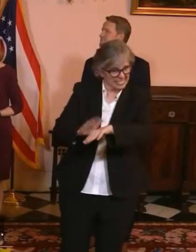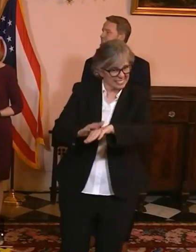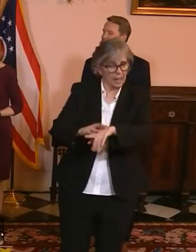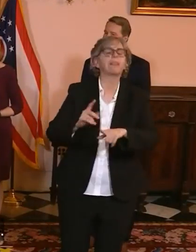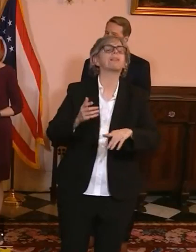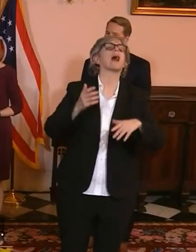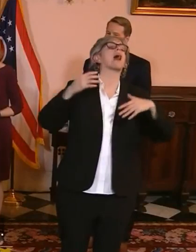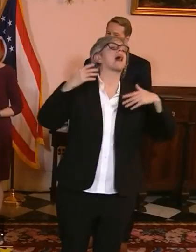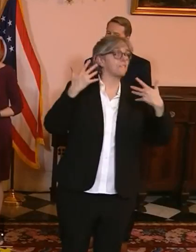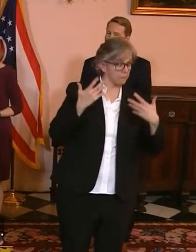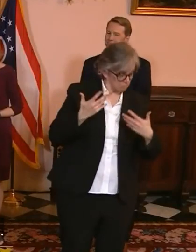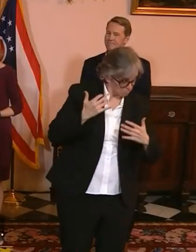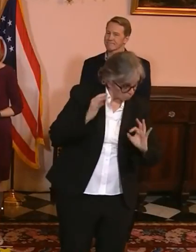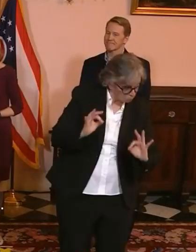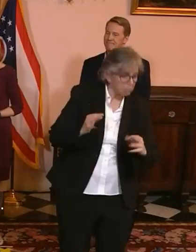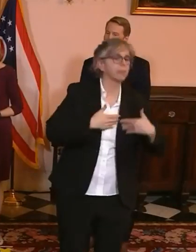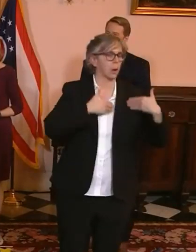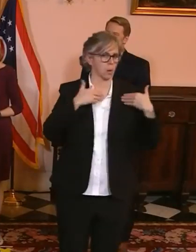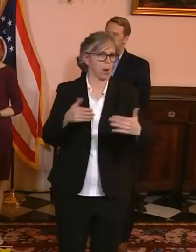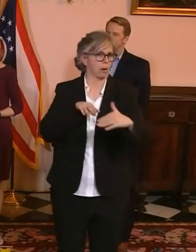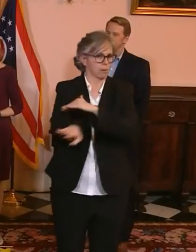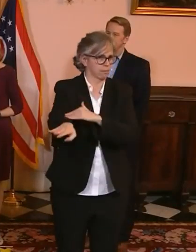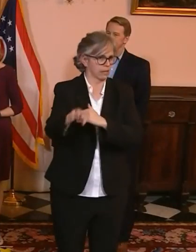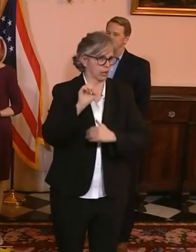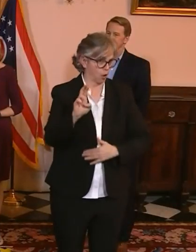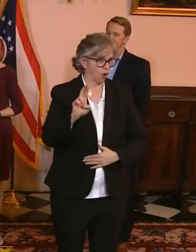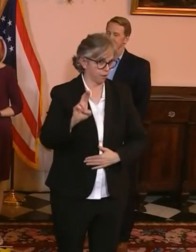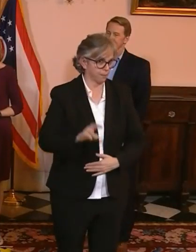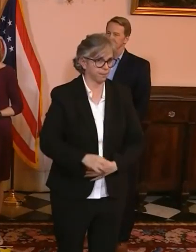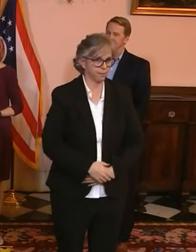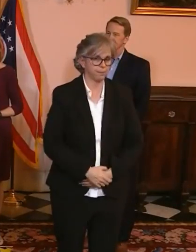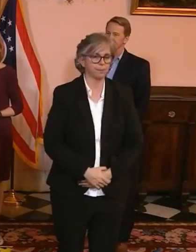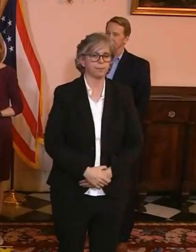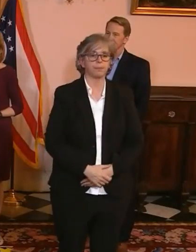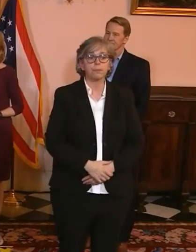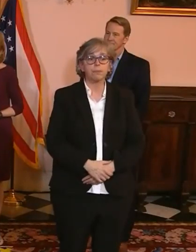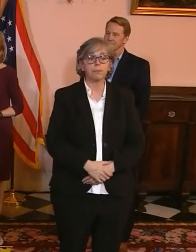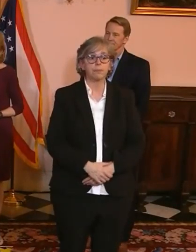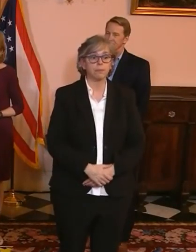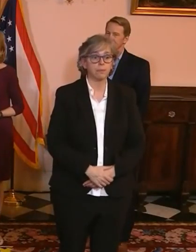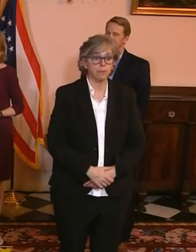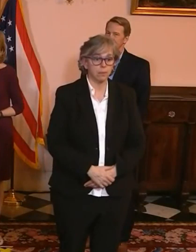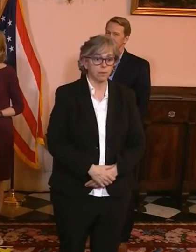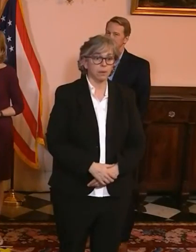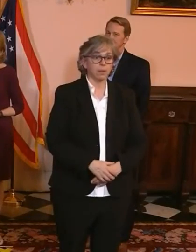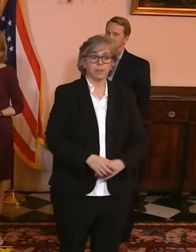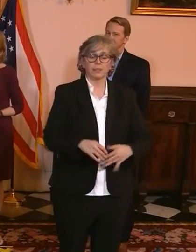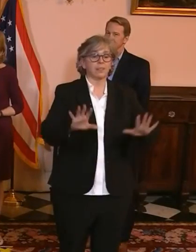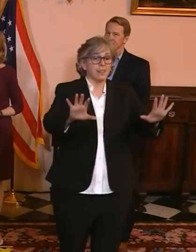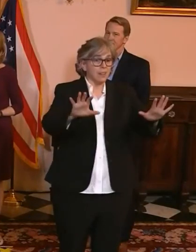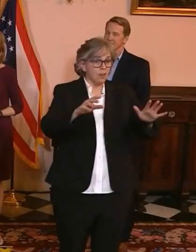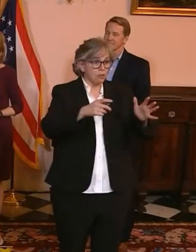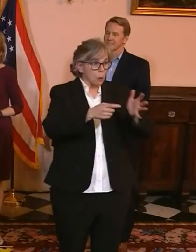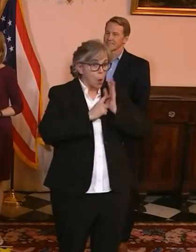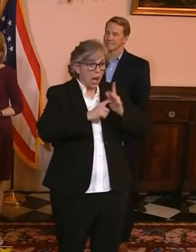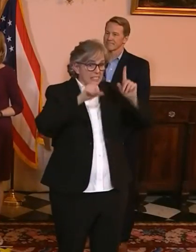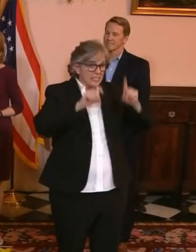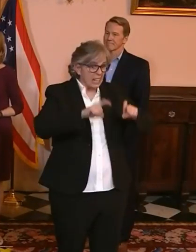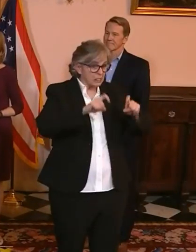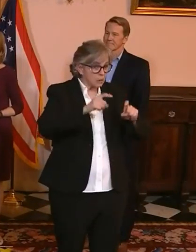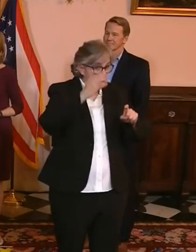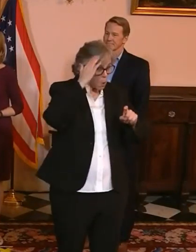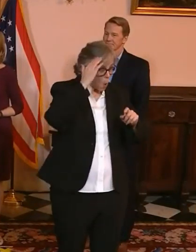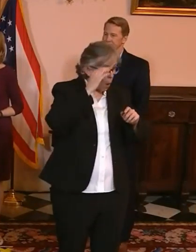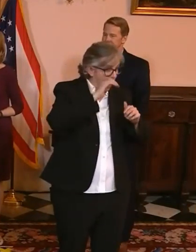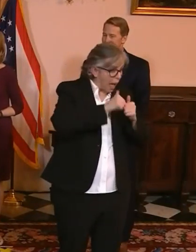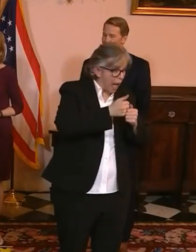So we don't need the test, clinicians, to know how to treat people. We just have to start treating them as if